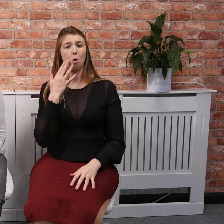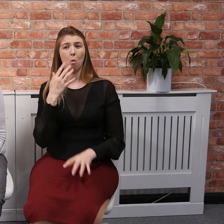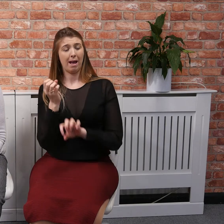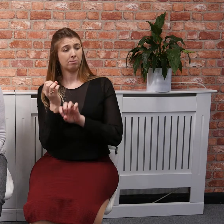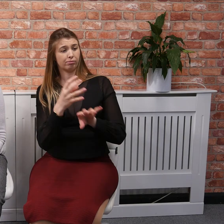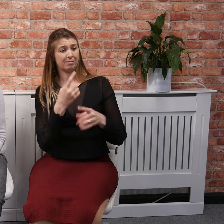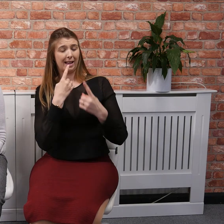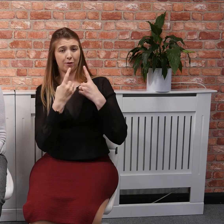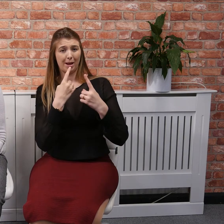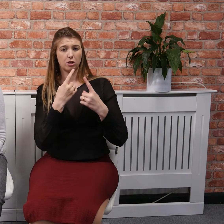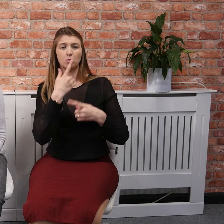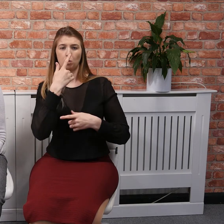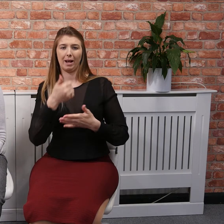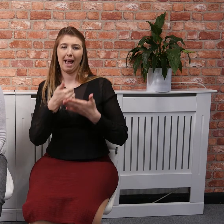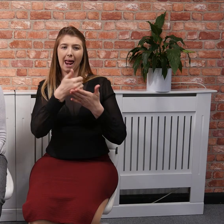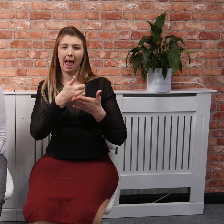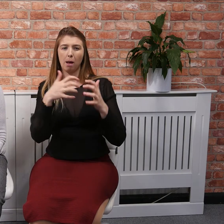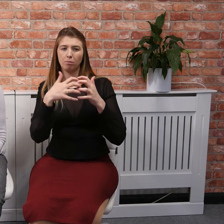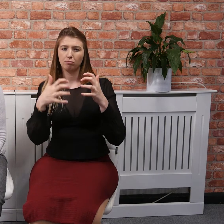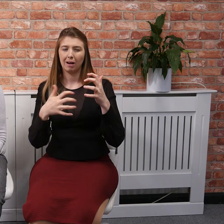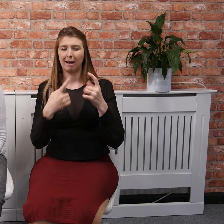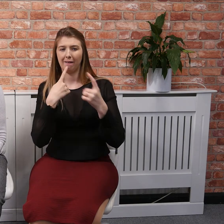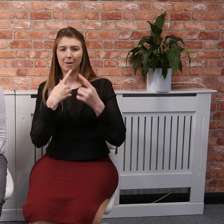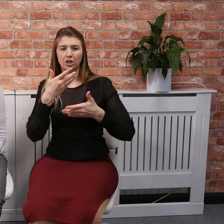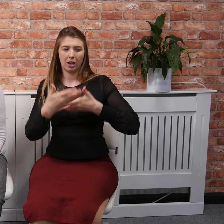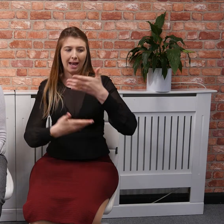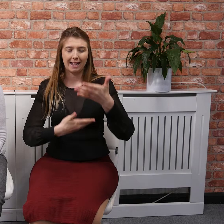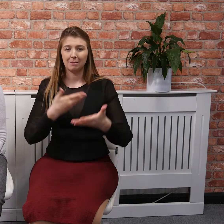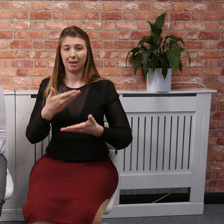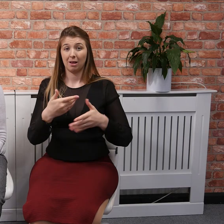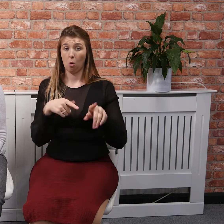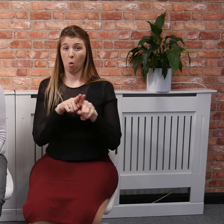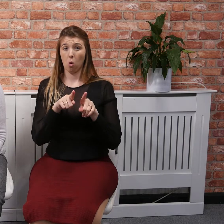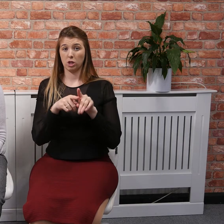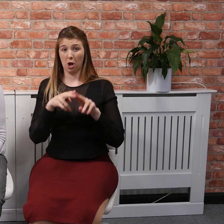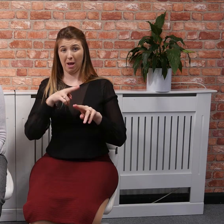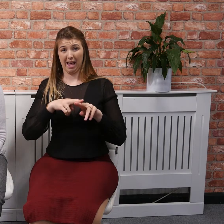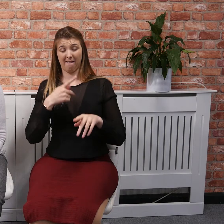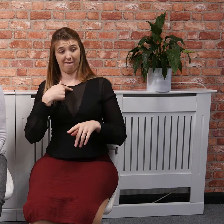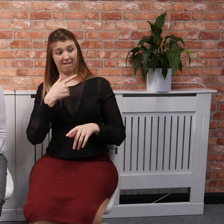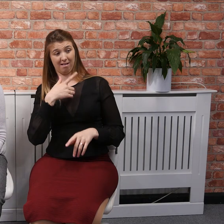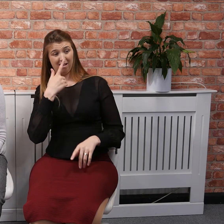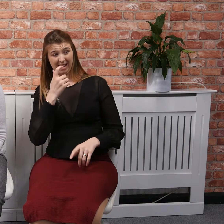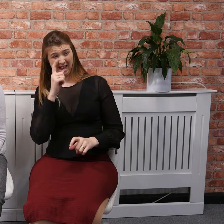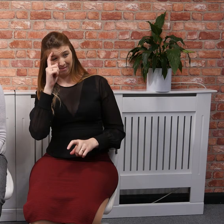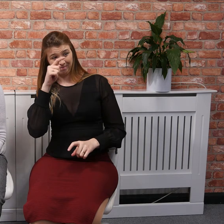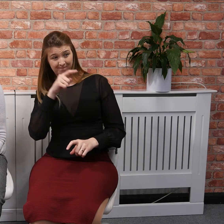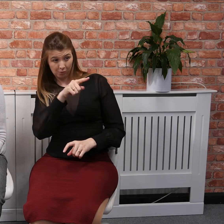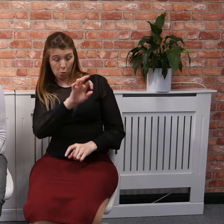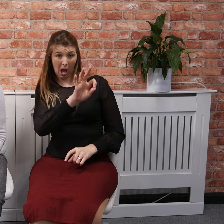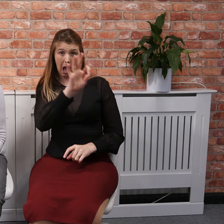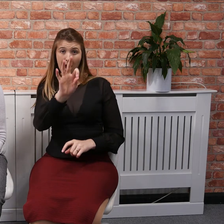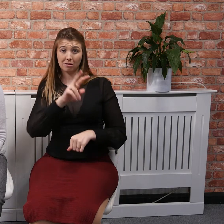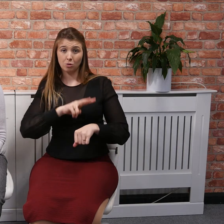might also suggest questions that you might want to ask your doctor, or we might want to suggest where